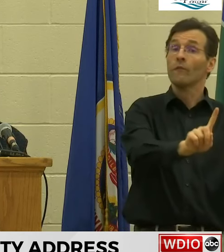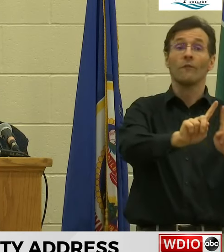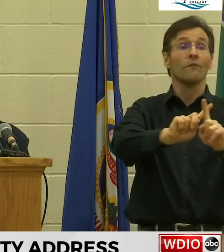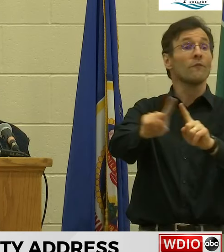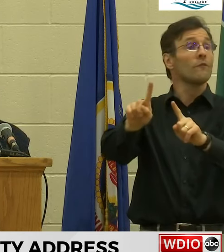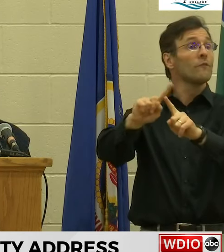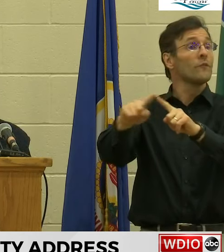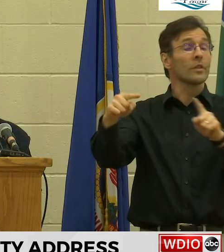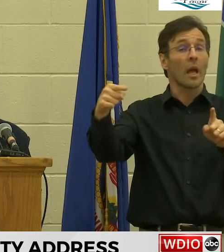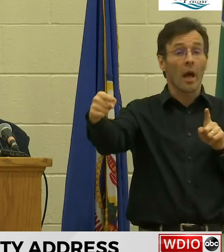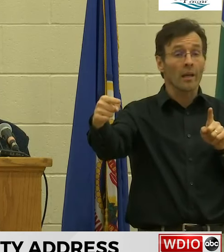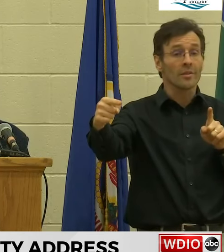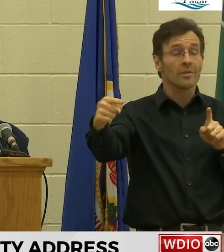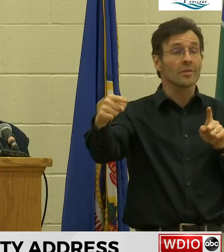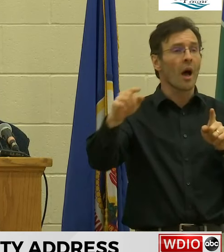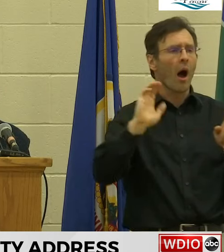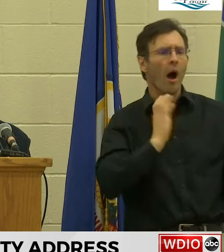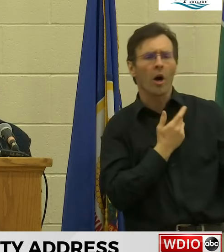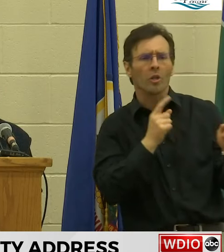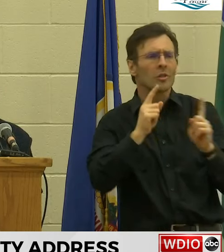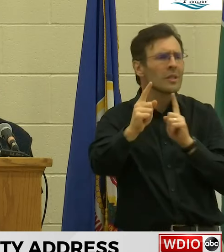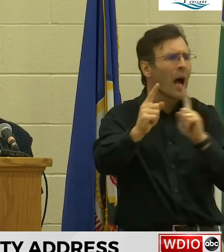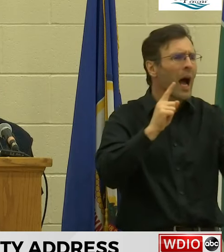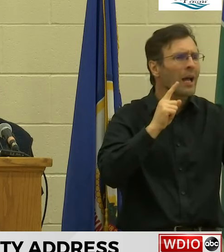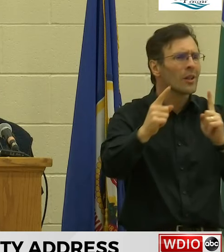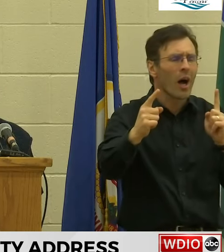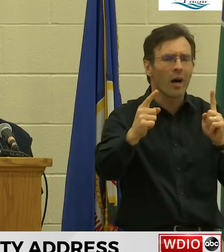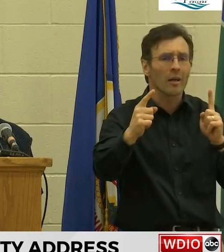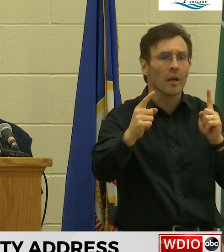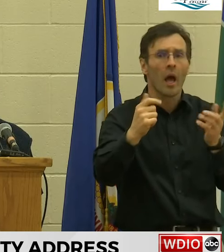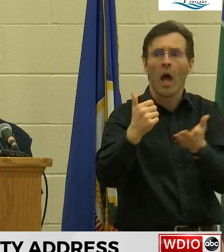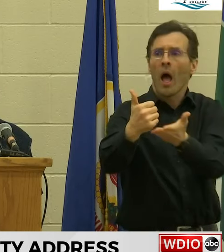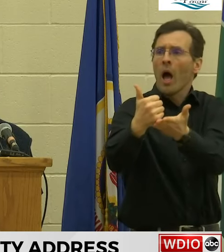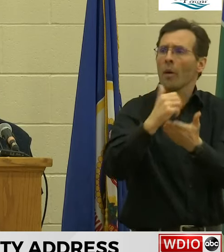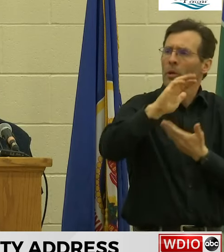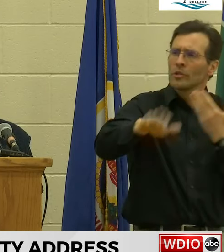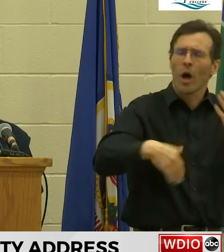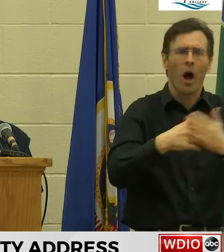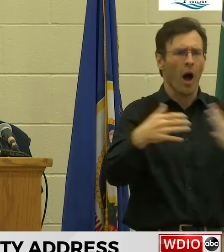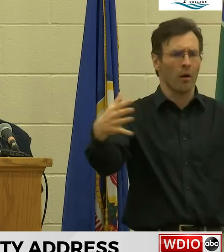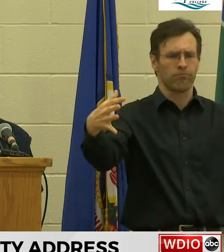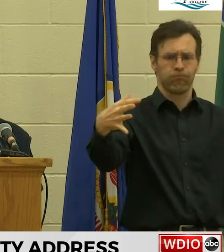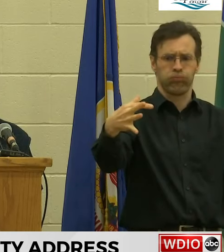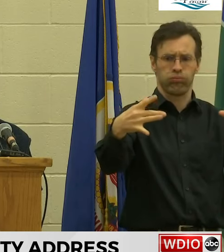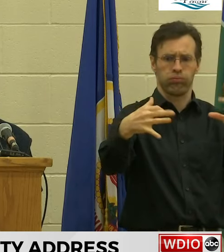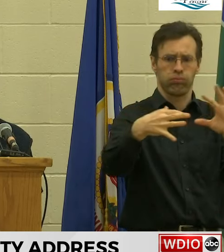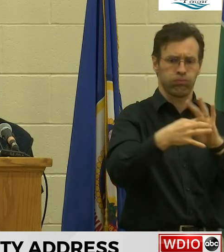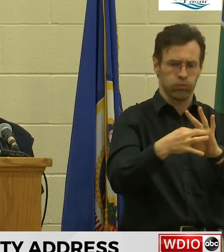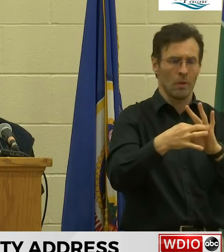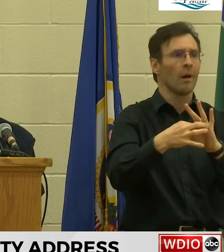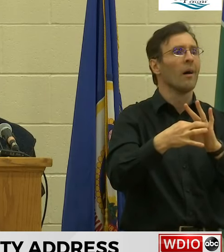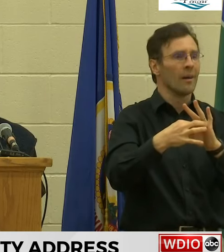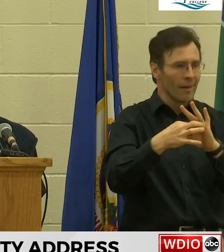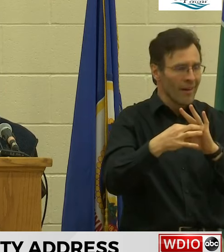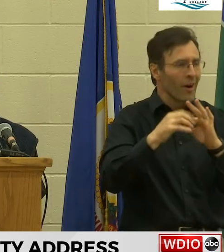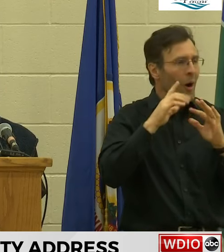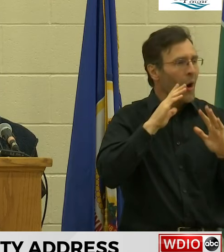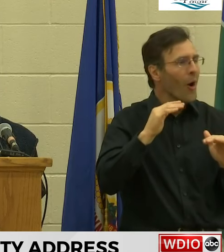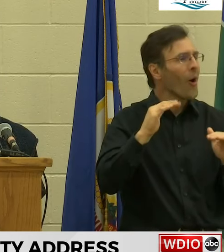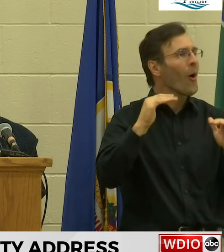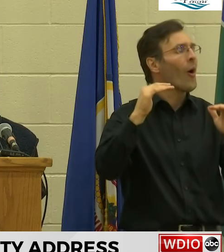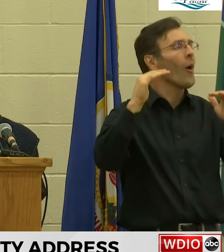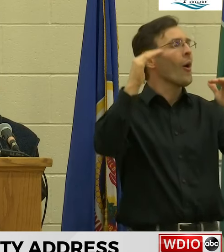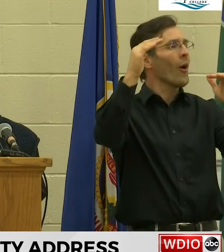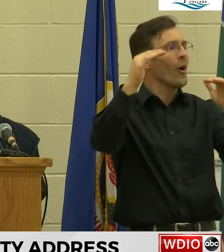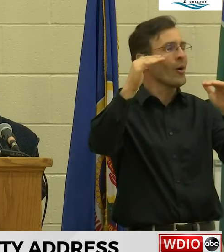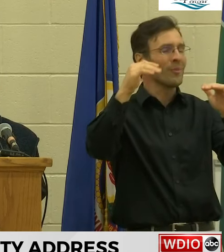differences and our dialogue connect all of us with hope, build the bridges that